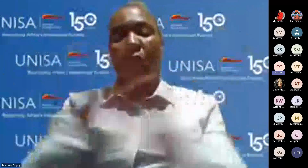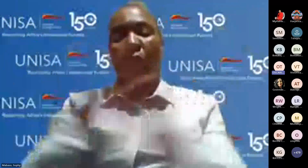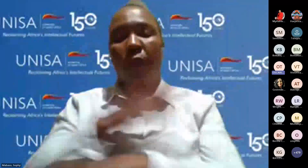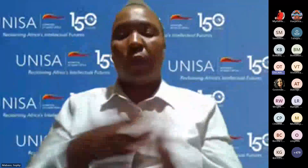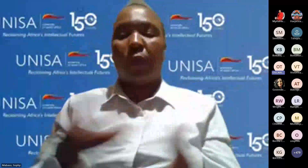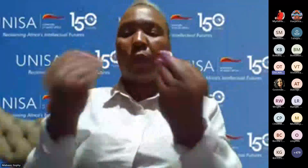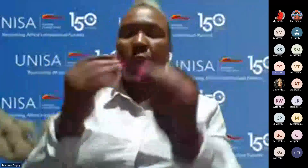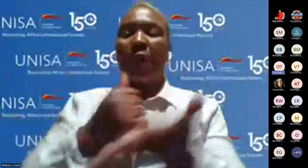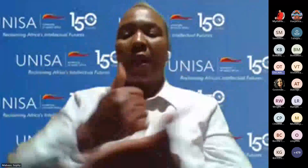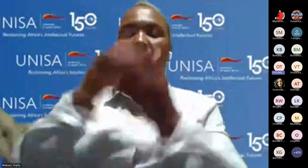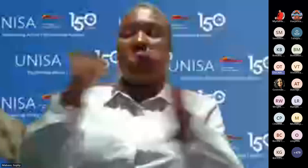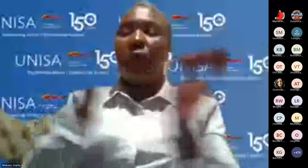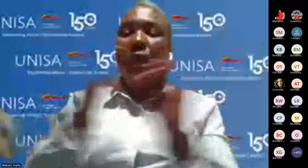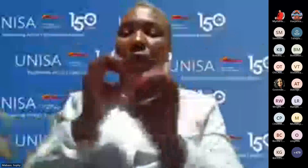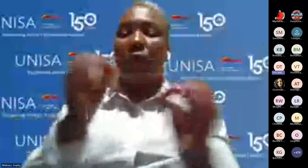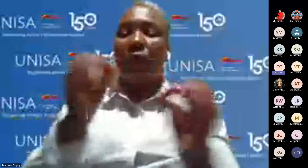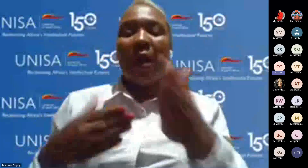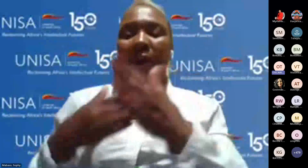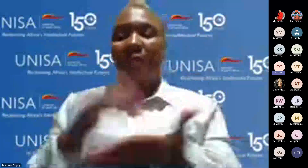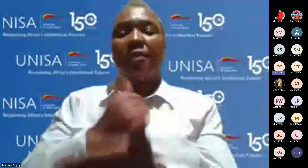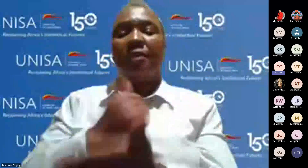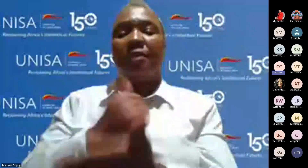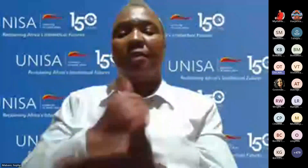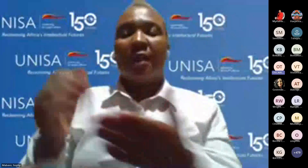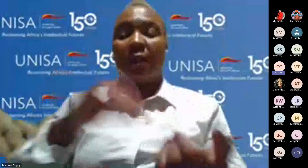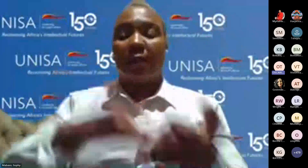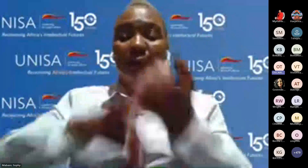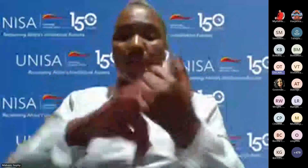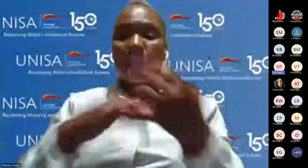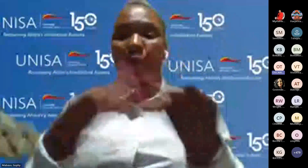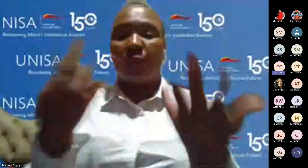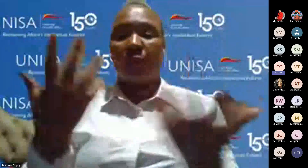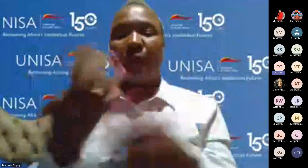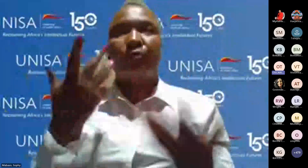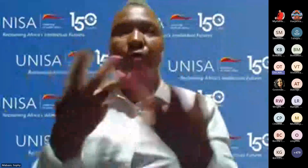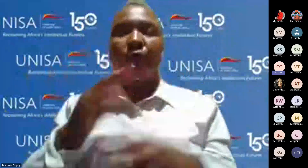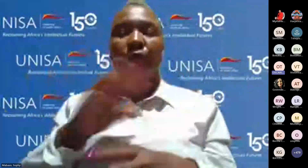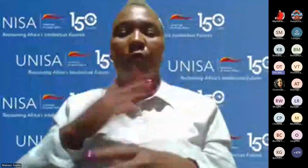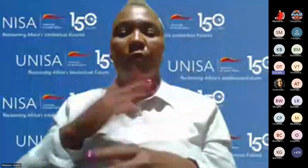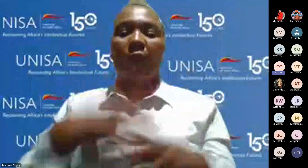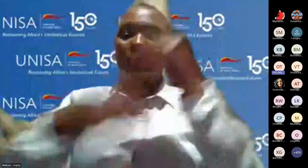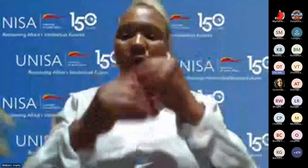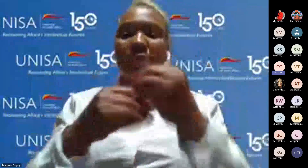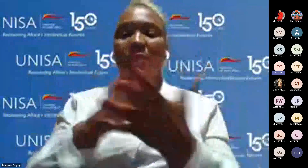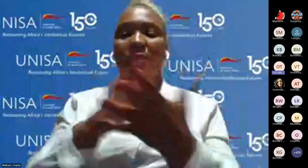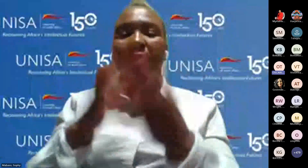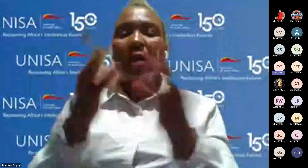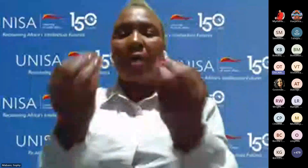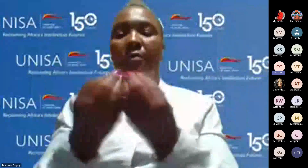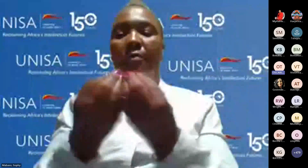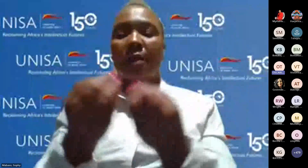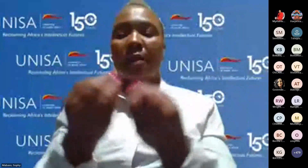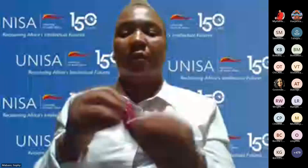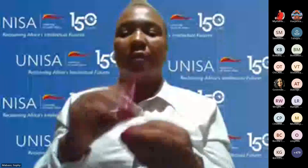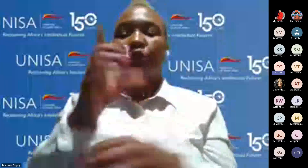I registered the module. And then I just want to add something on what the doctor have